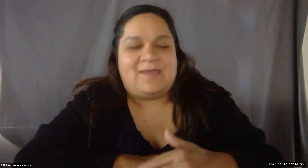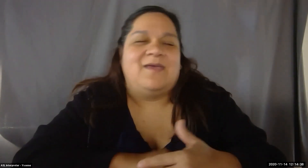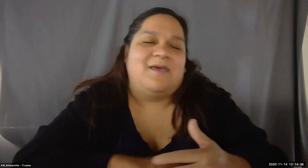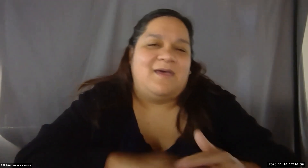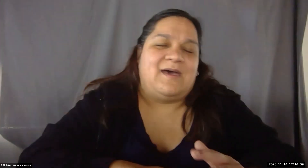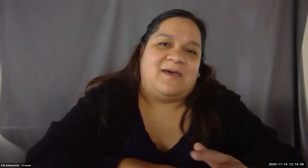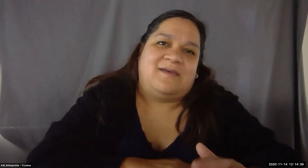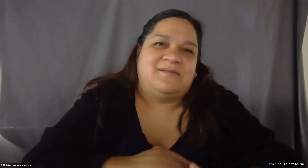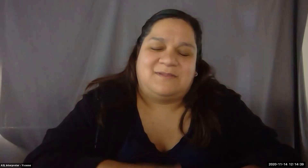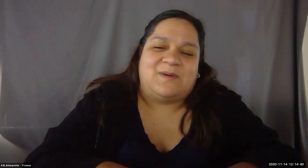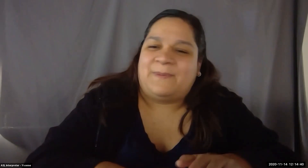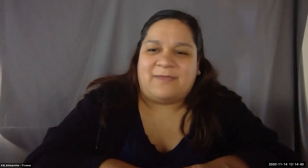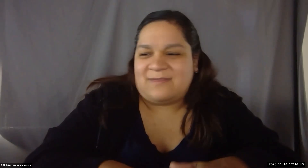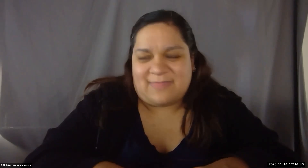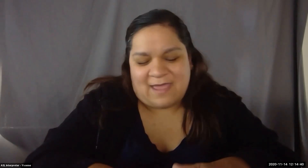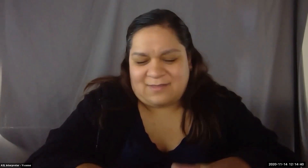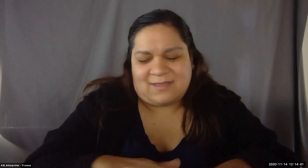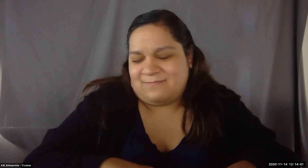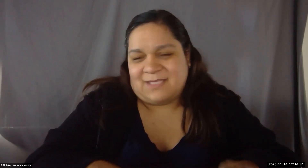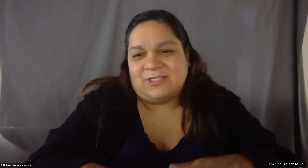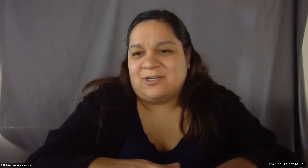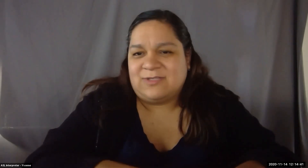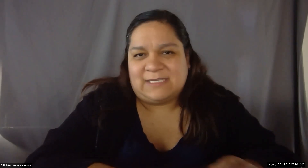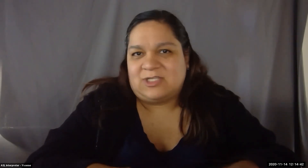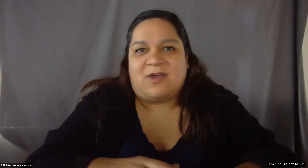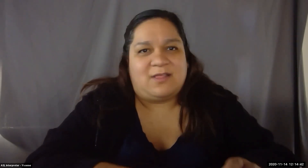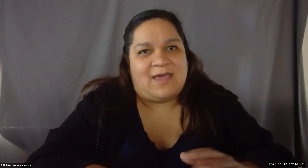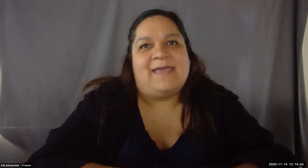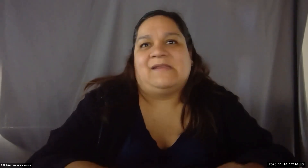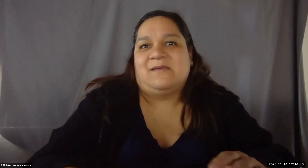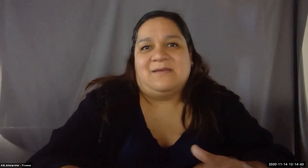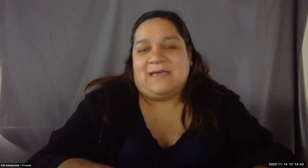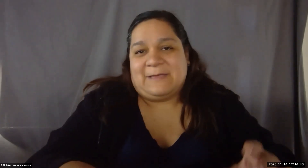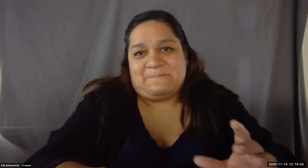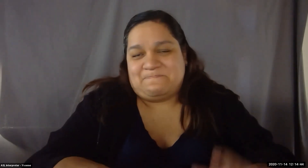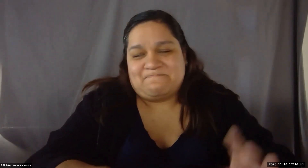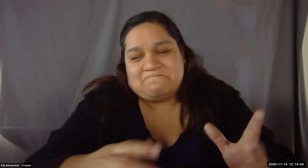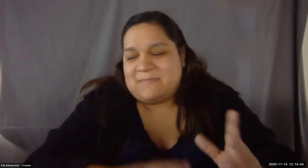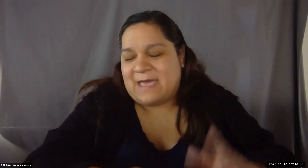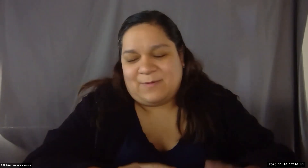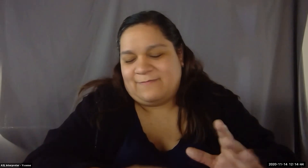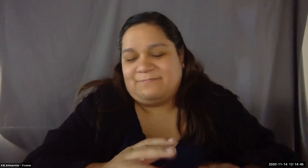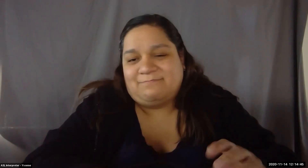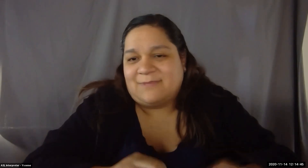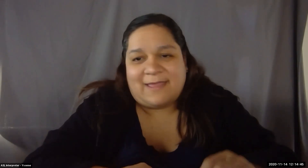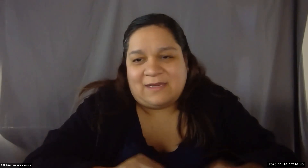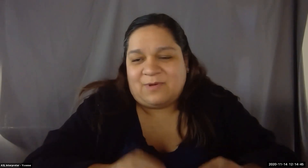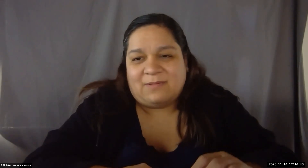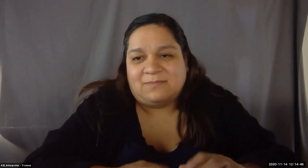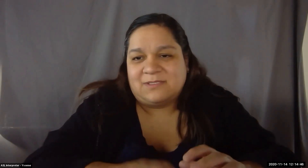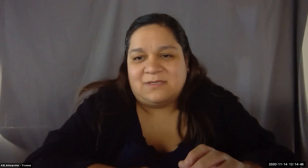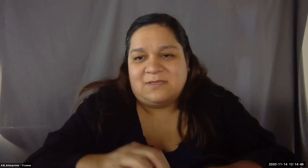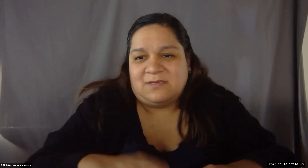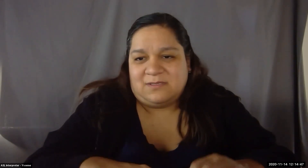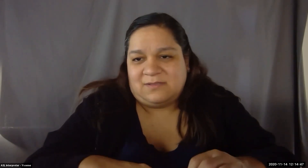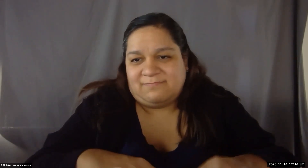the week. But other than that, like my sister uses Instacart a lot. Yeah, we've not had any